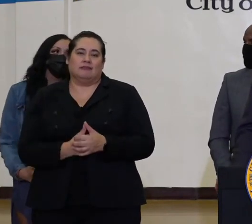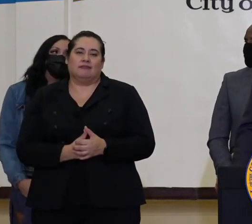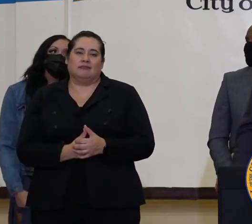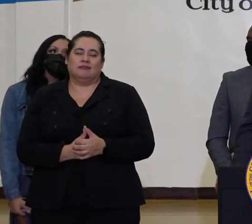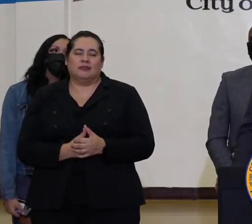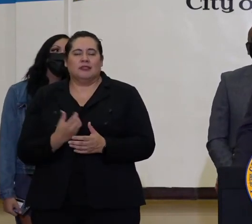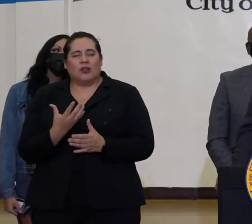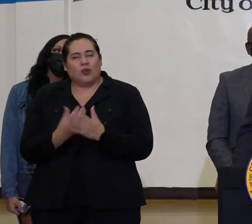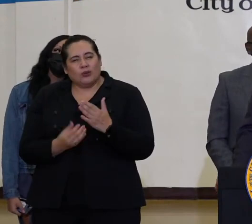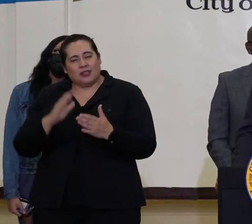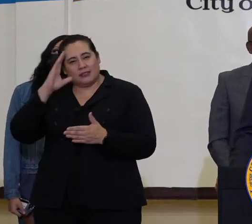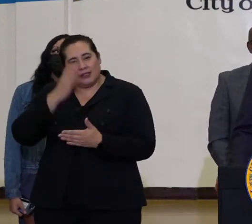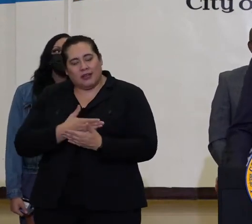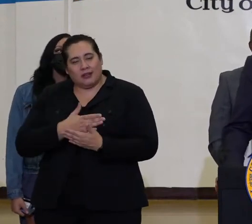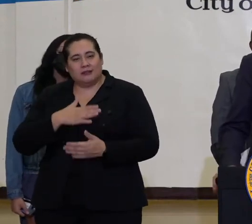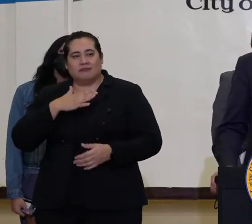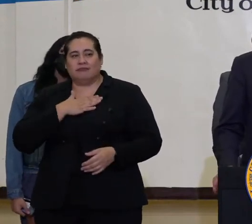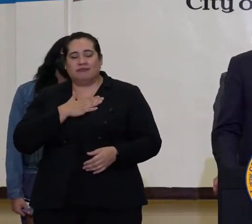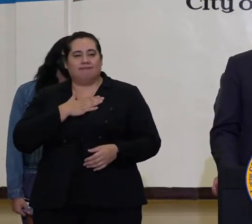To lose a son,